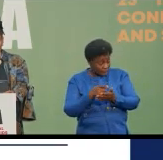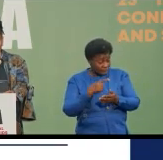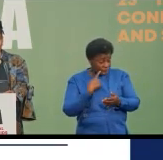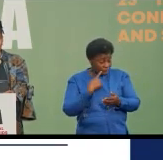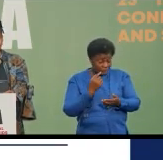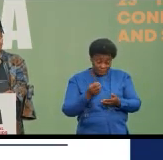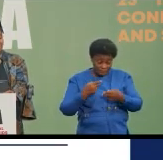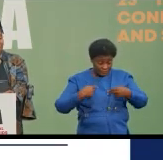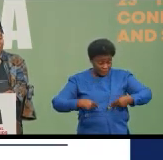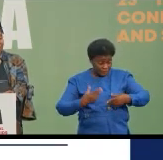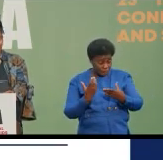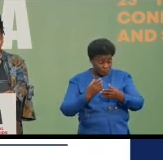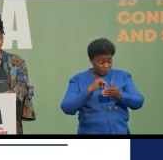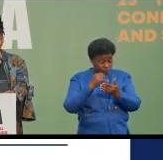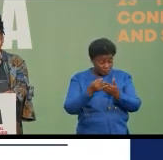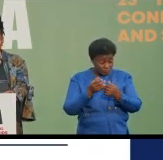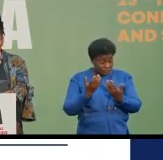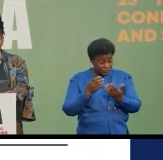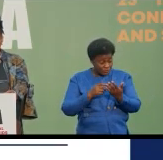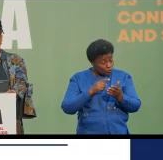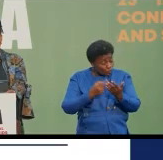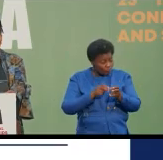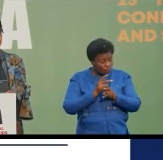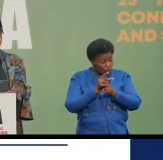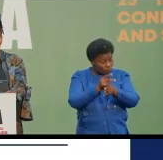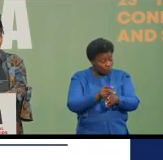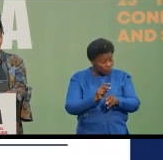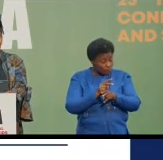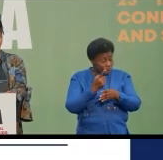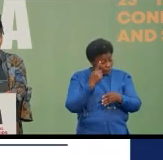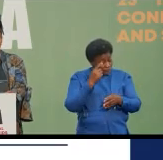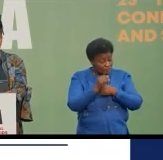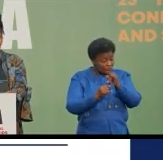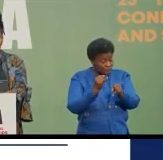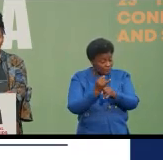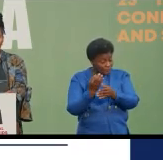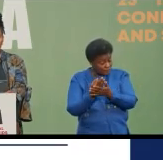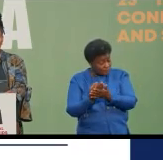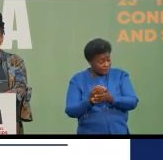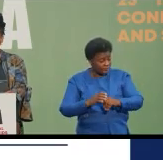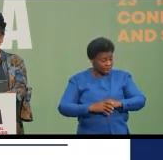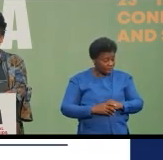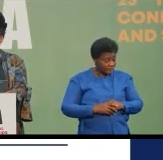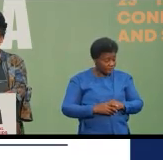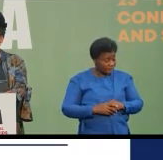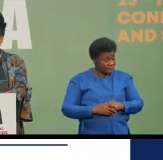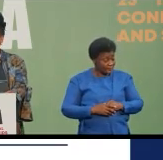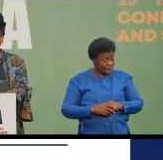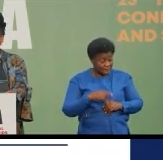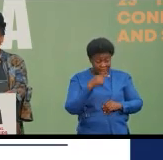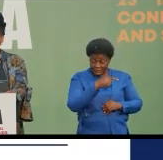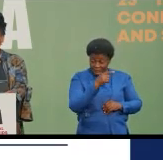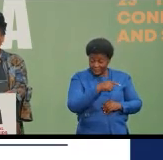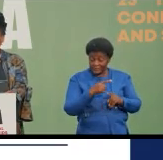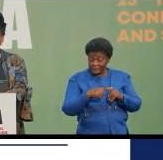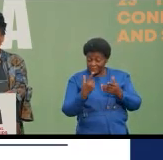budgets, and to ensure sustainability of programs as international funding plateaus. This is a case